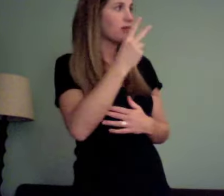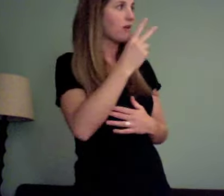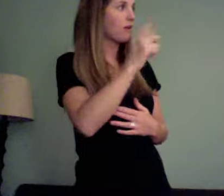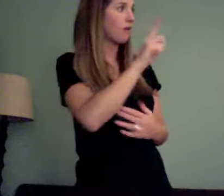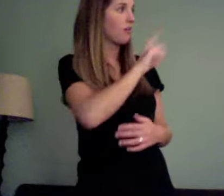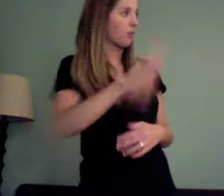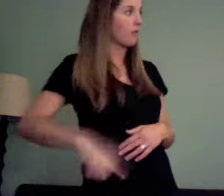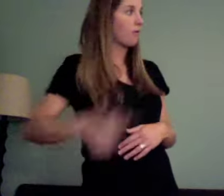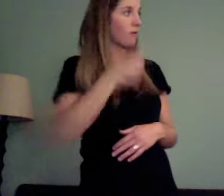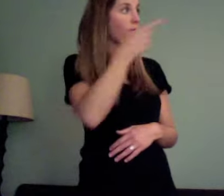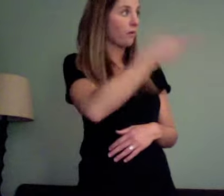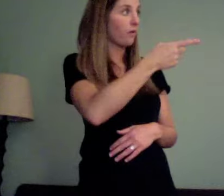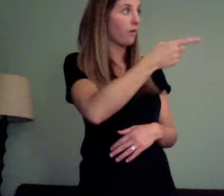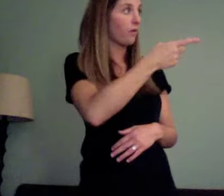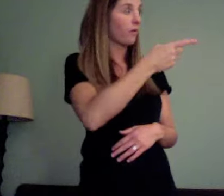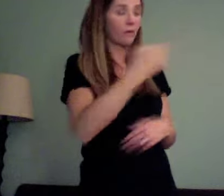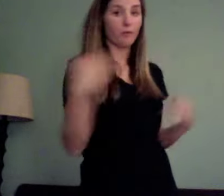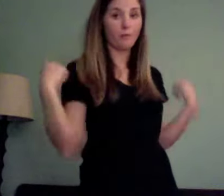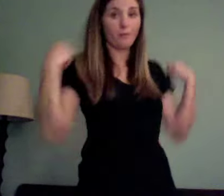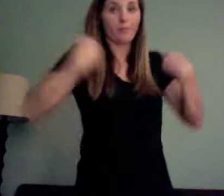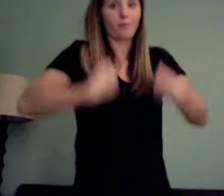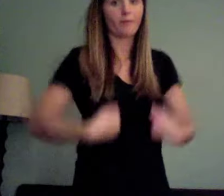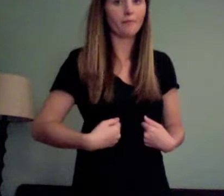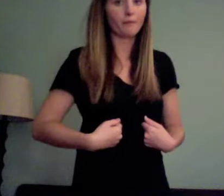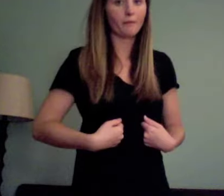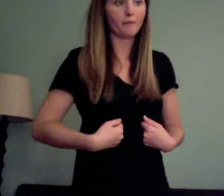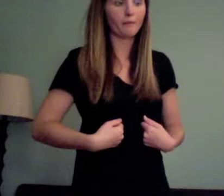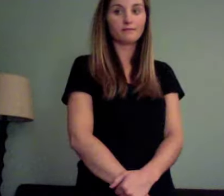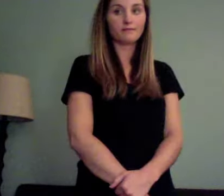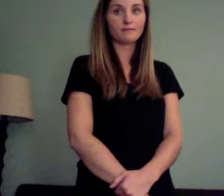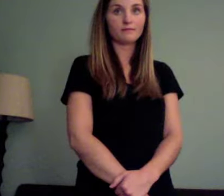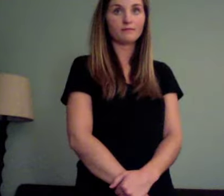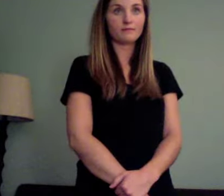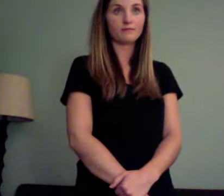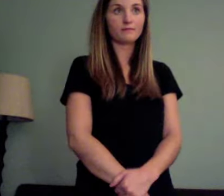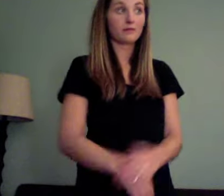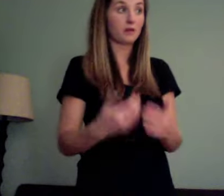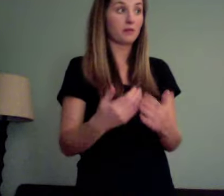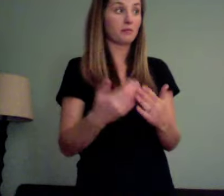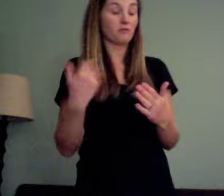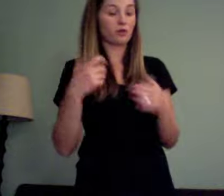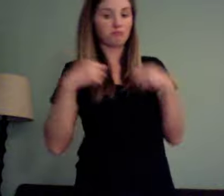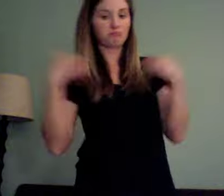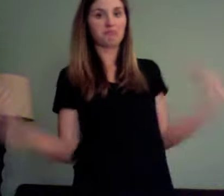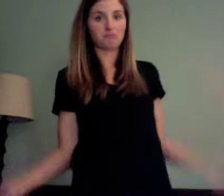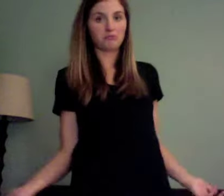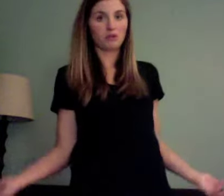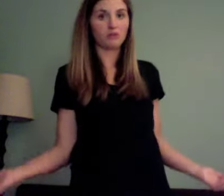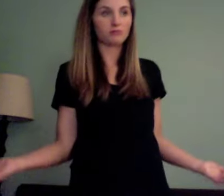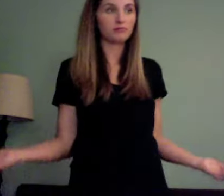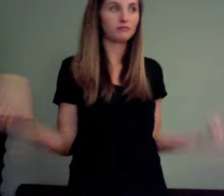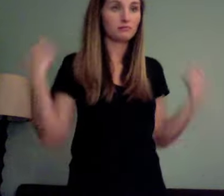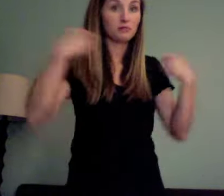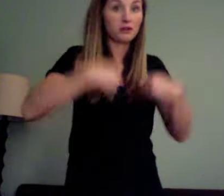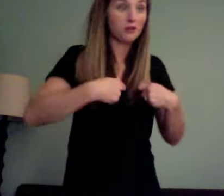for work, he jumped into the water and